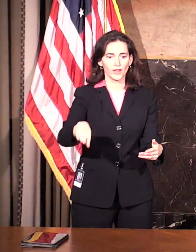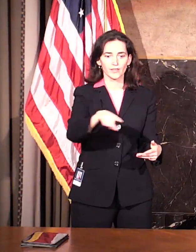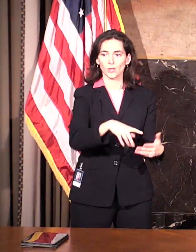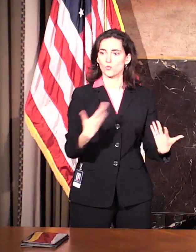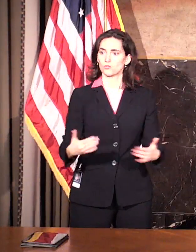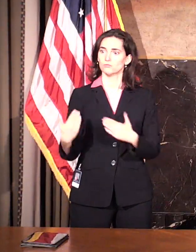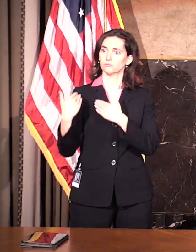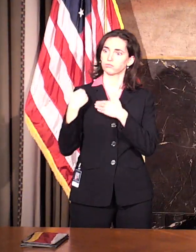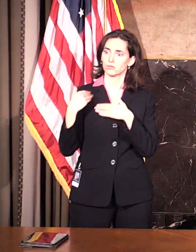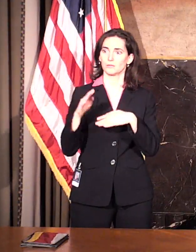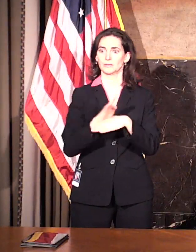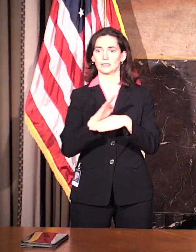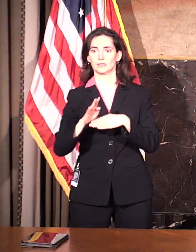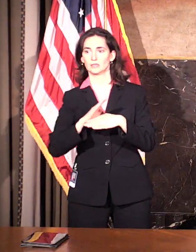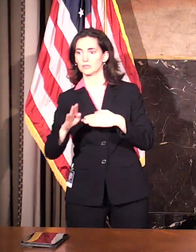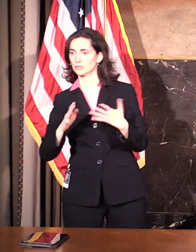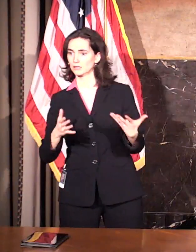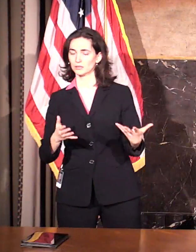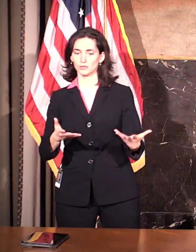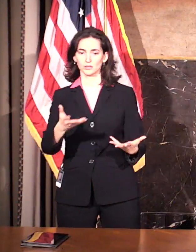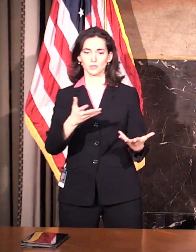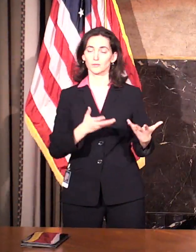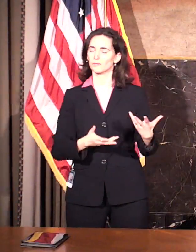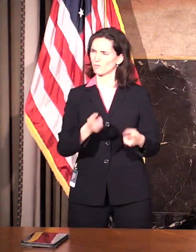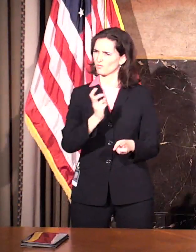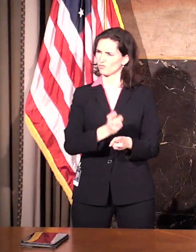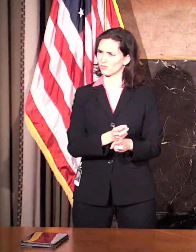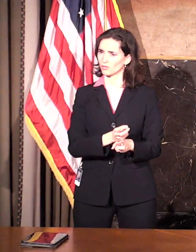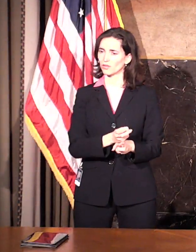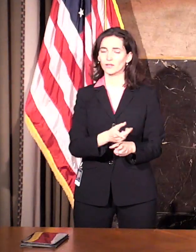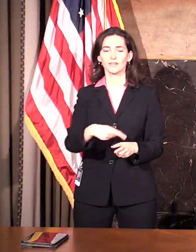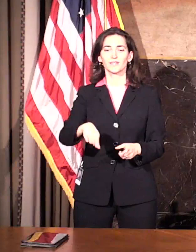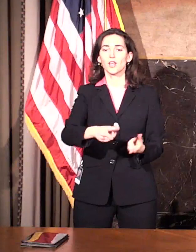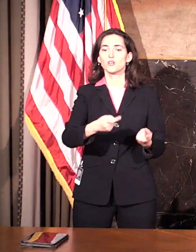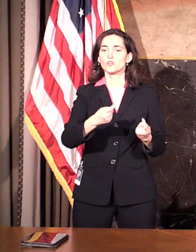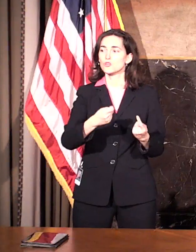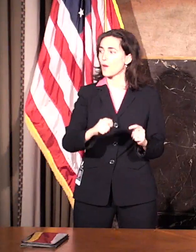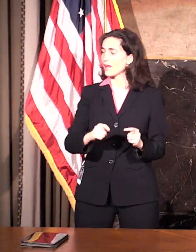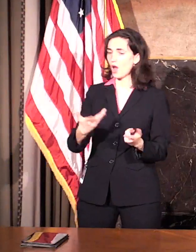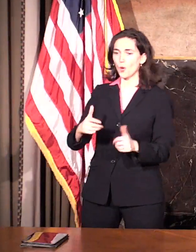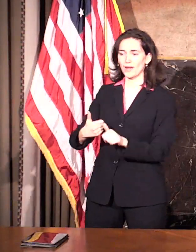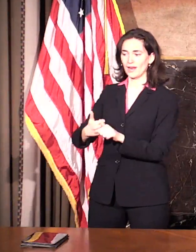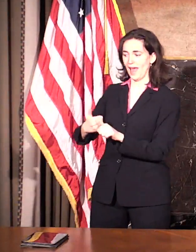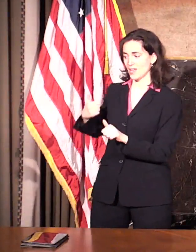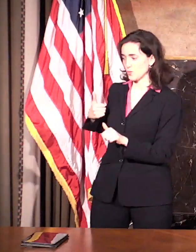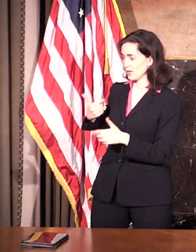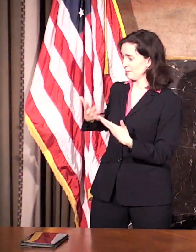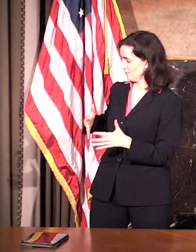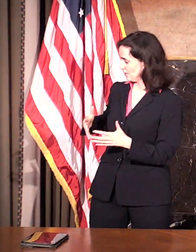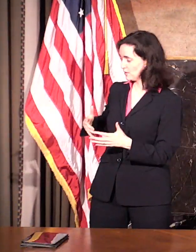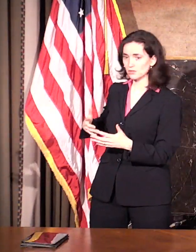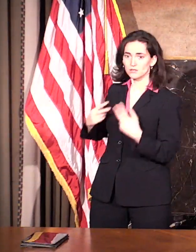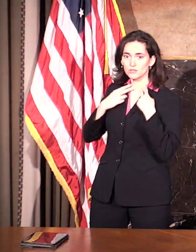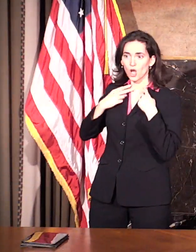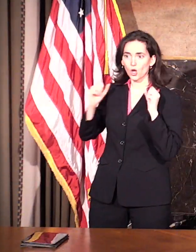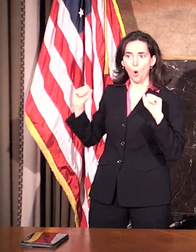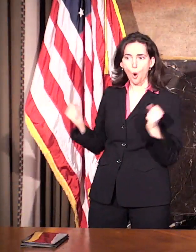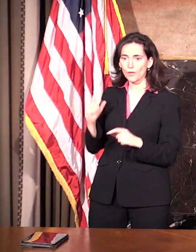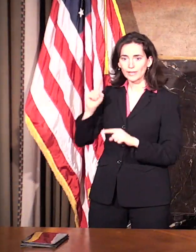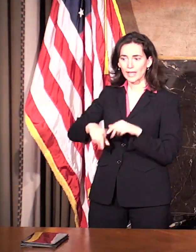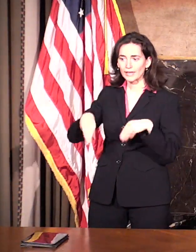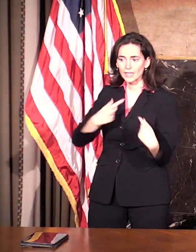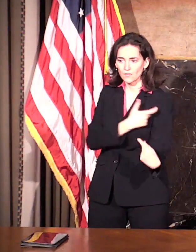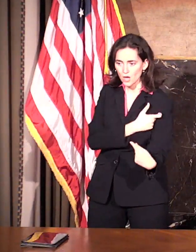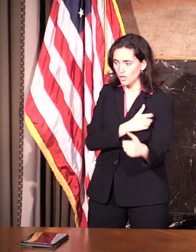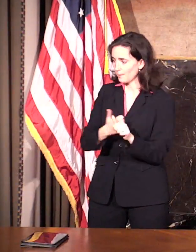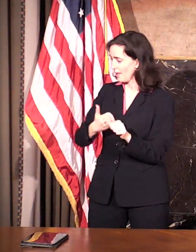a number of balls all at one time in the air as they try to catch up from the doses they were unable to administer this week and to